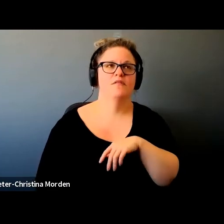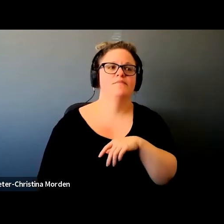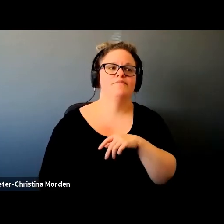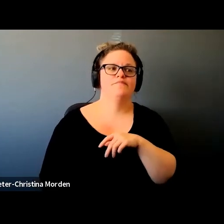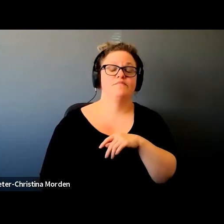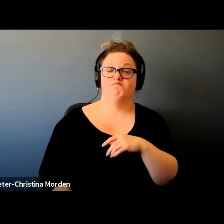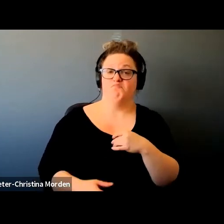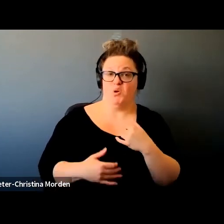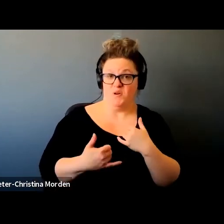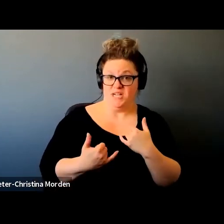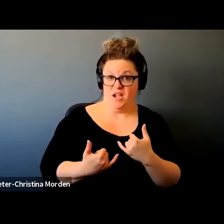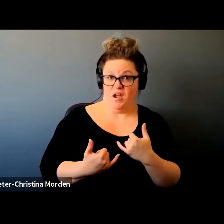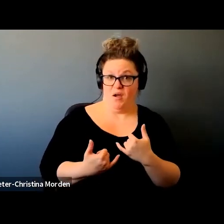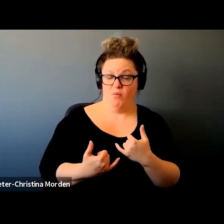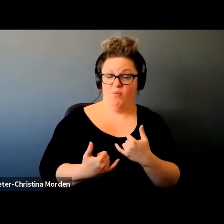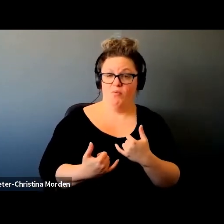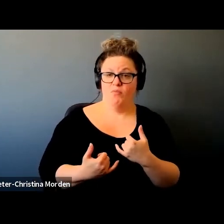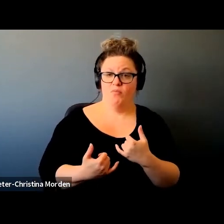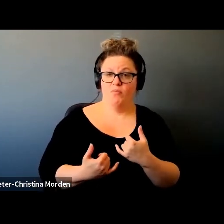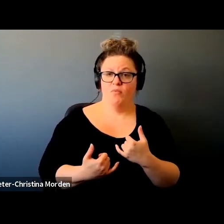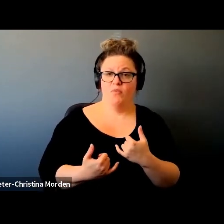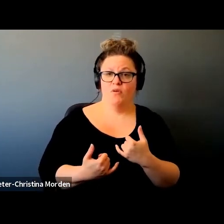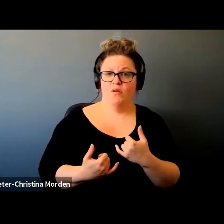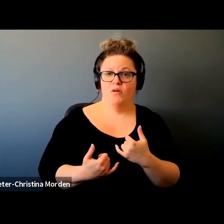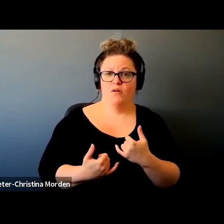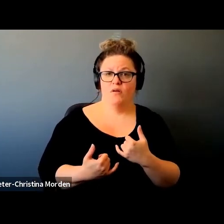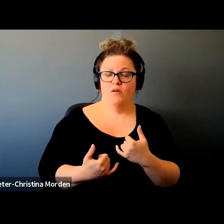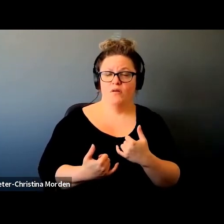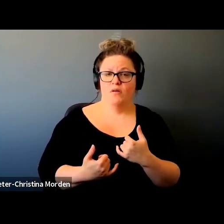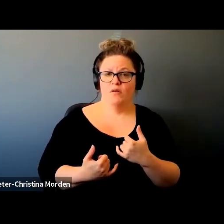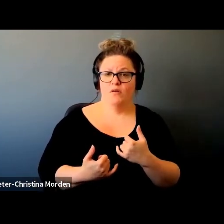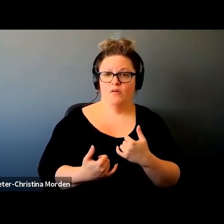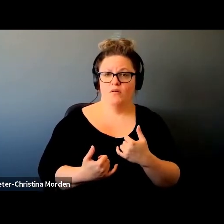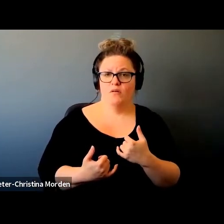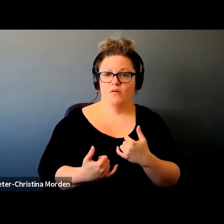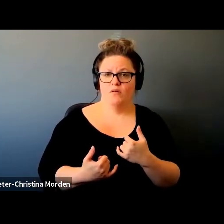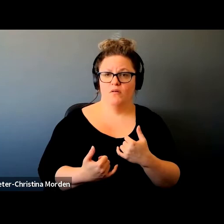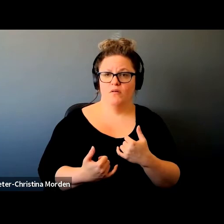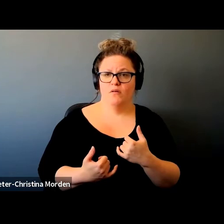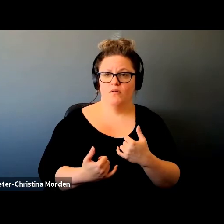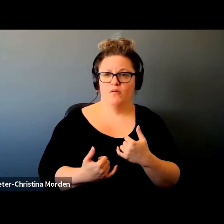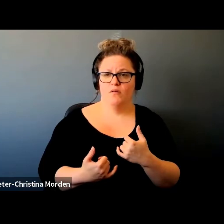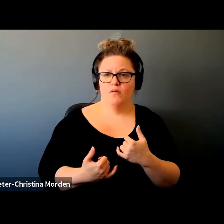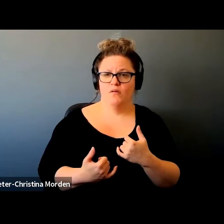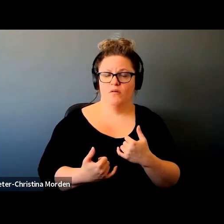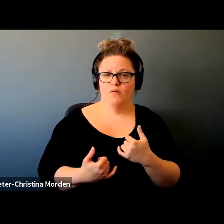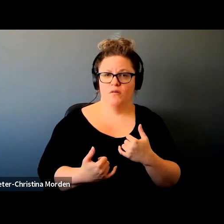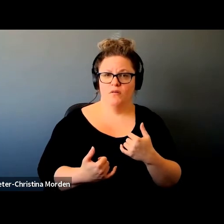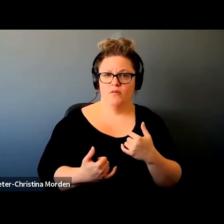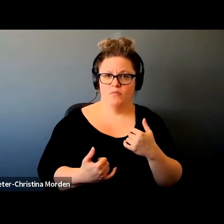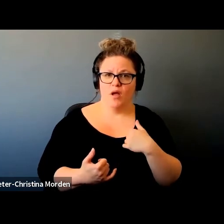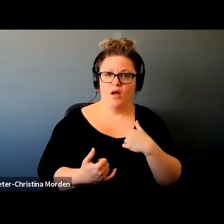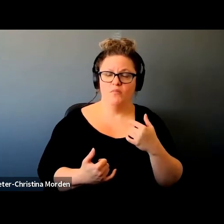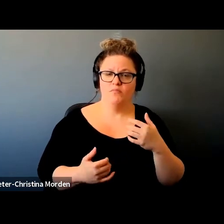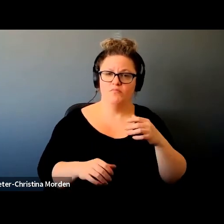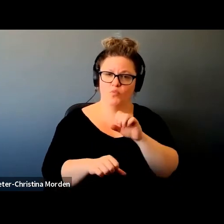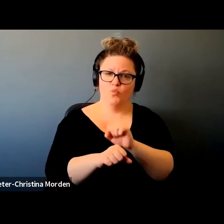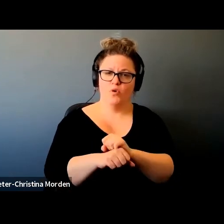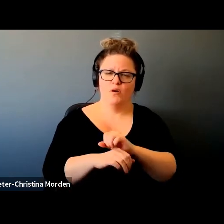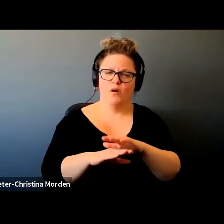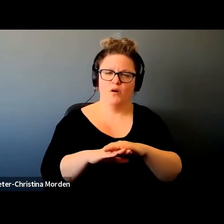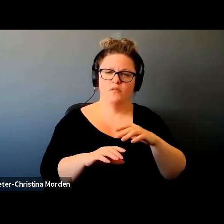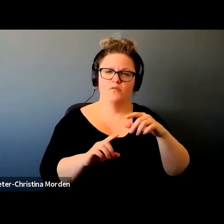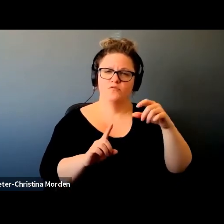Right now, I'm going to be walking into a workshop for this trigger warning project that I'm working on. I